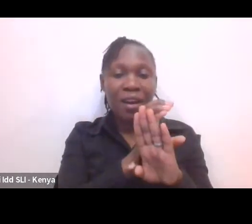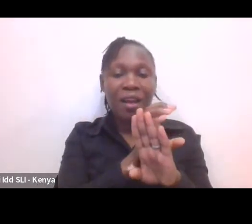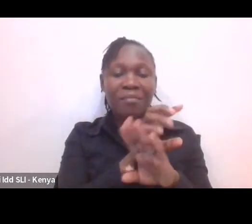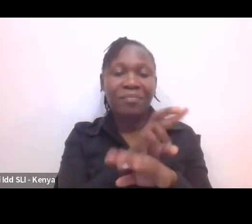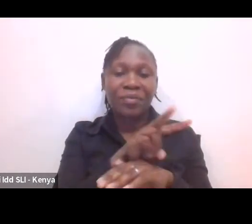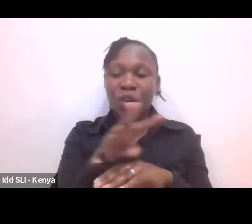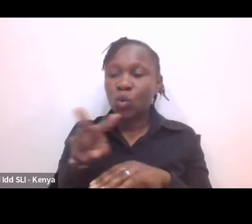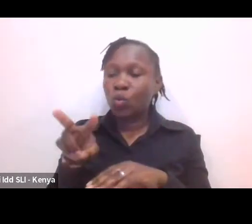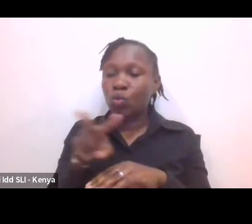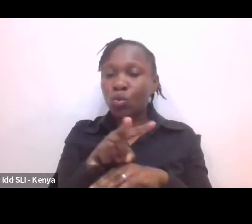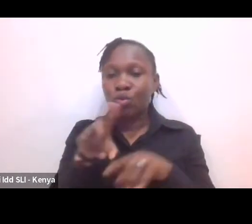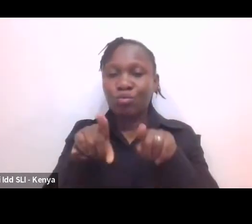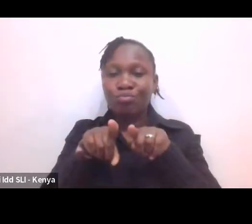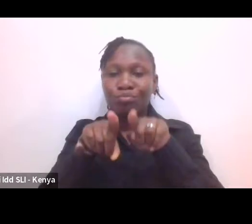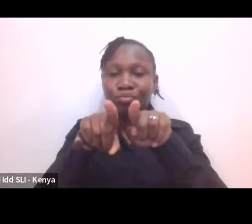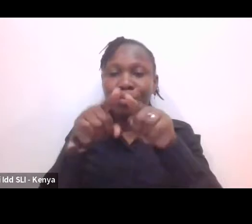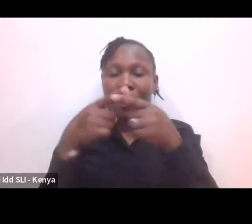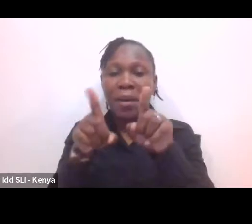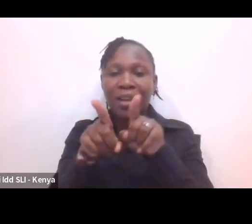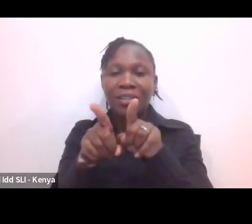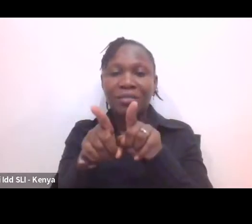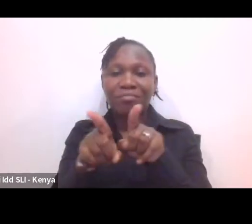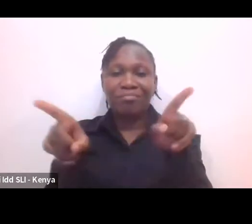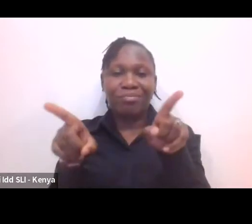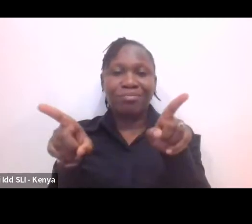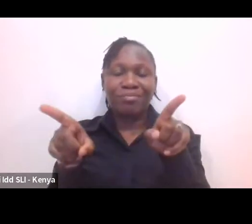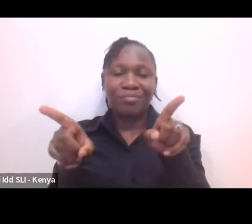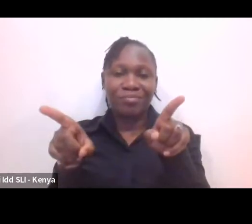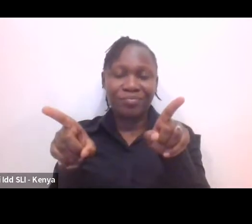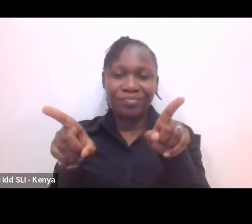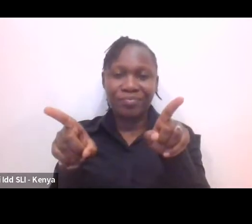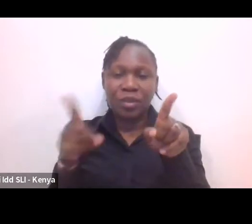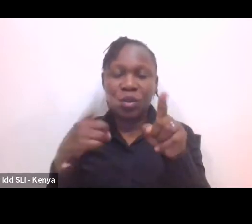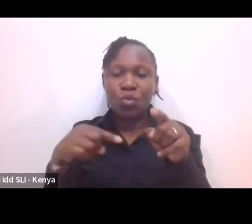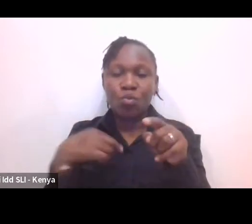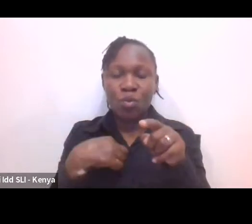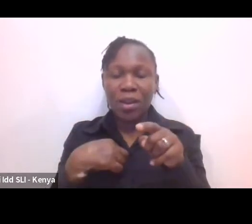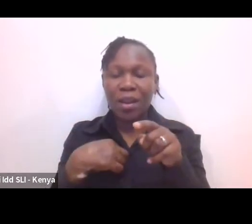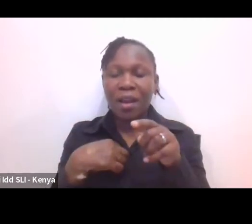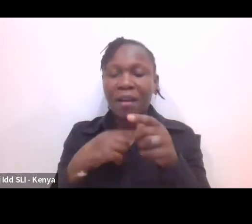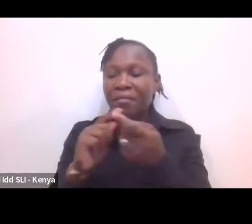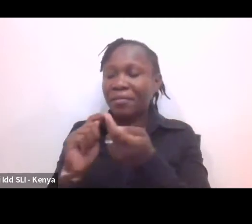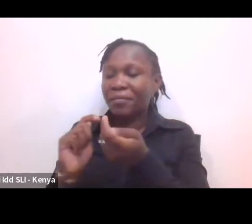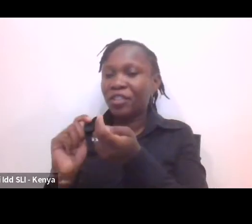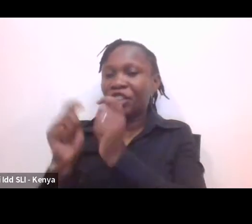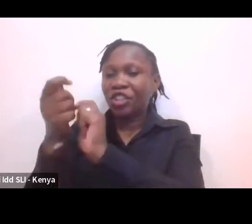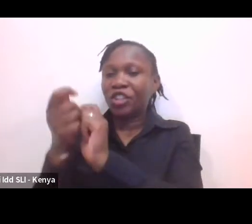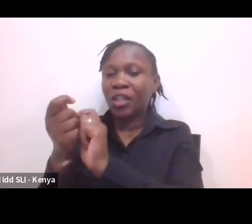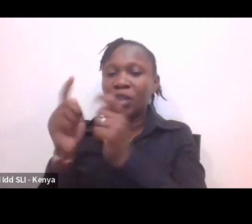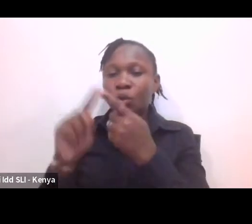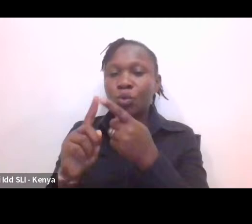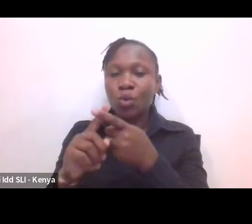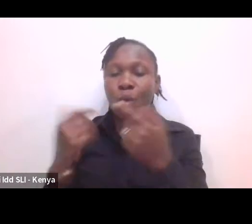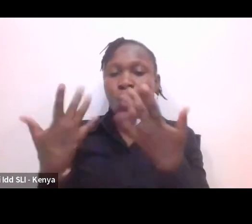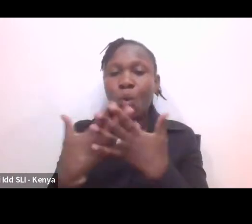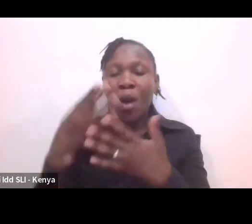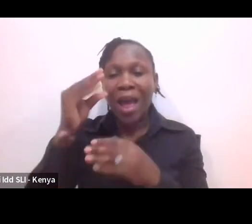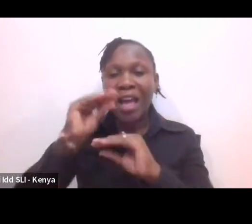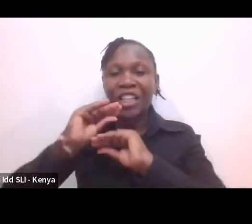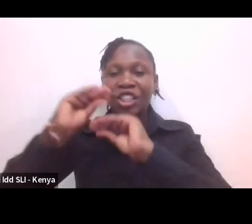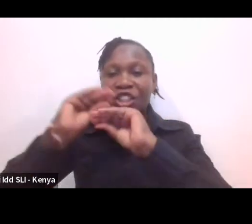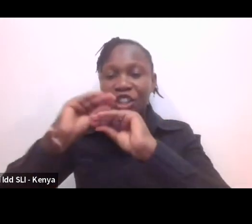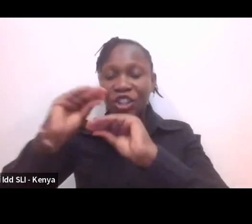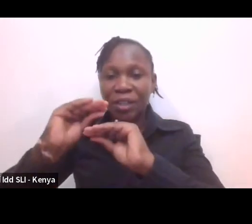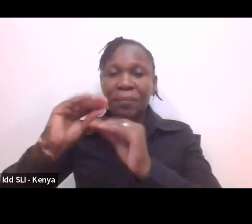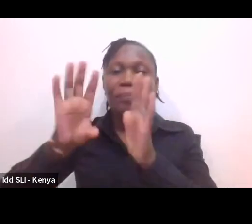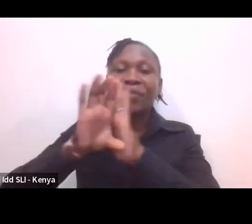separate from one another. We've shifted to a much more connected model where the teaching, the